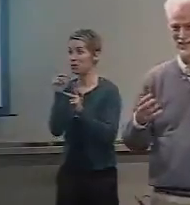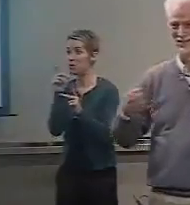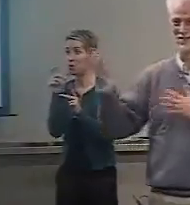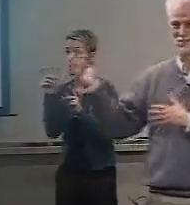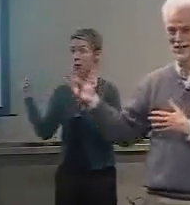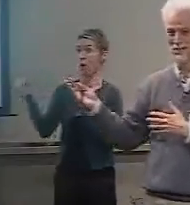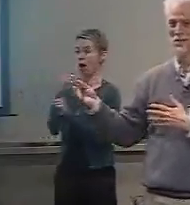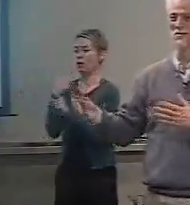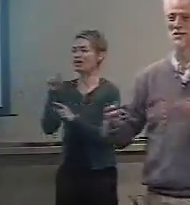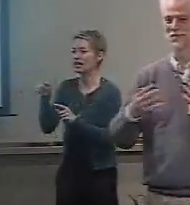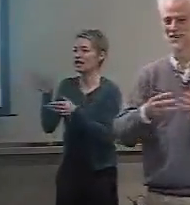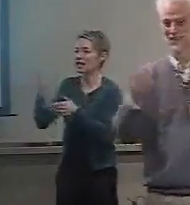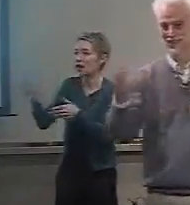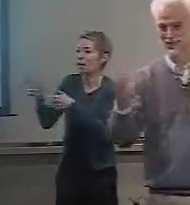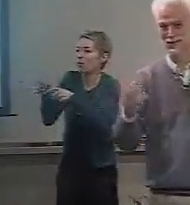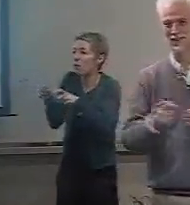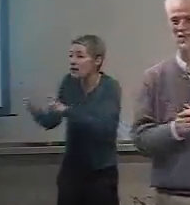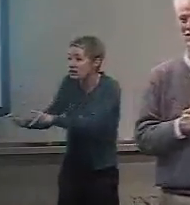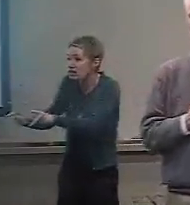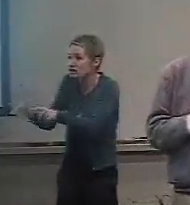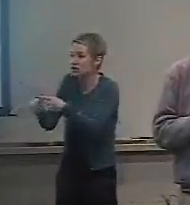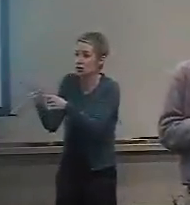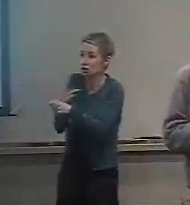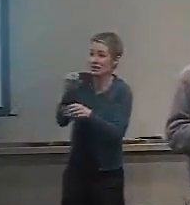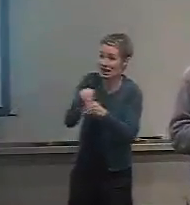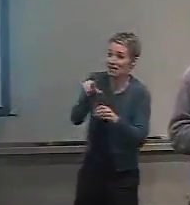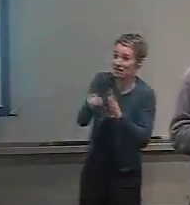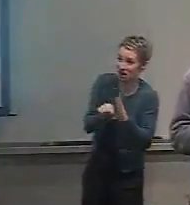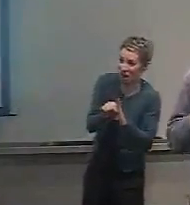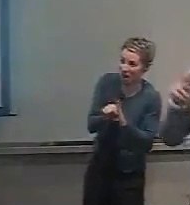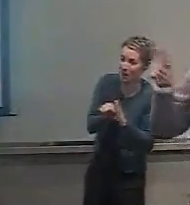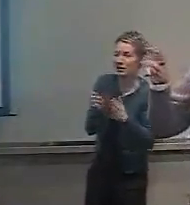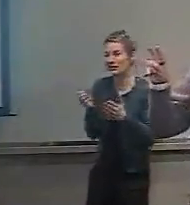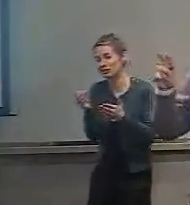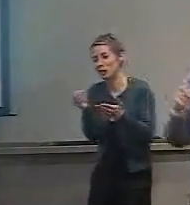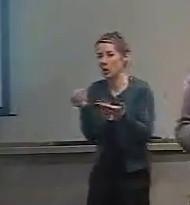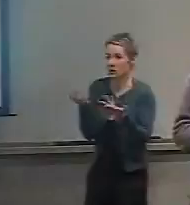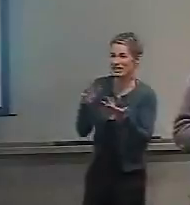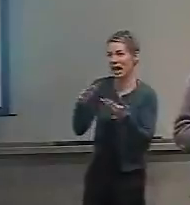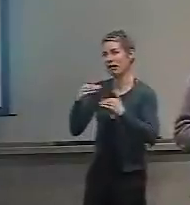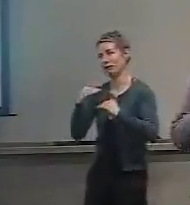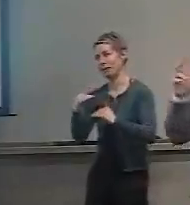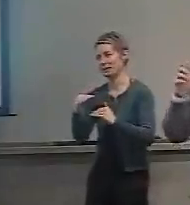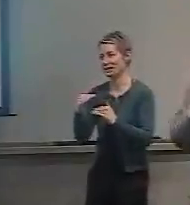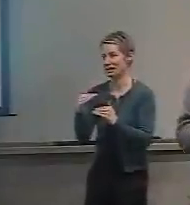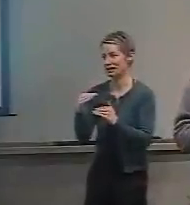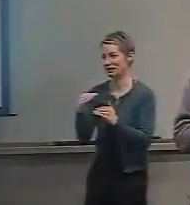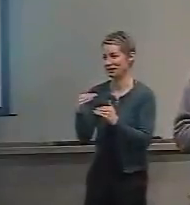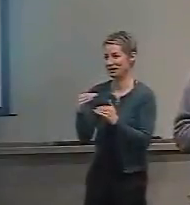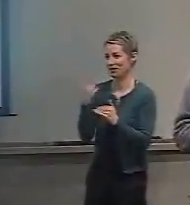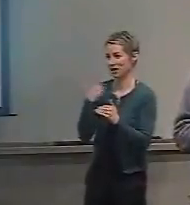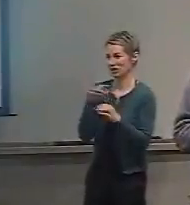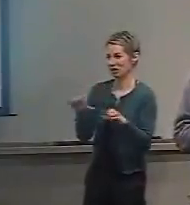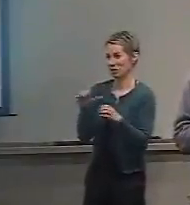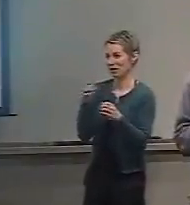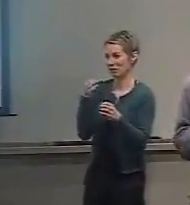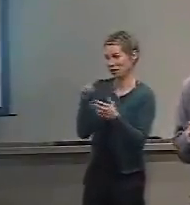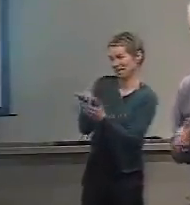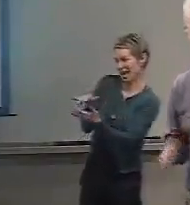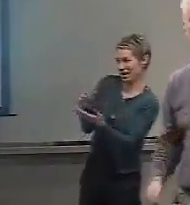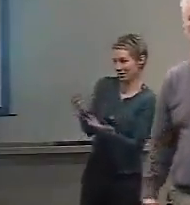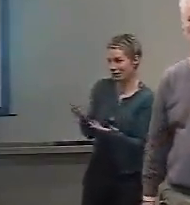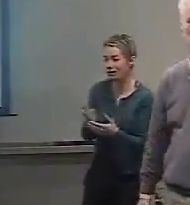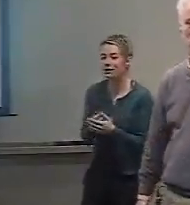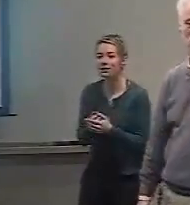to display the video. So, you know what I mean? There's some limitations to doing it in the sort of study sense.